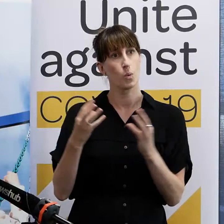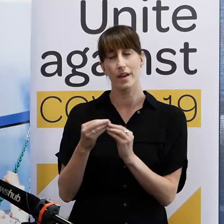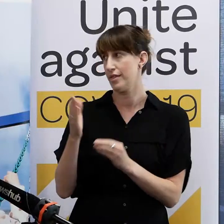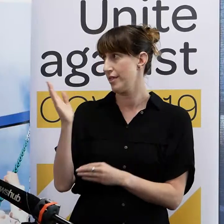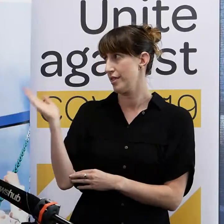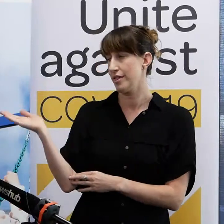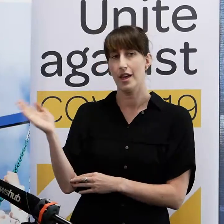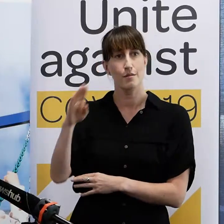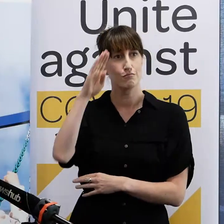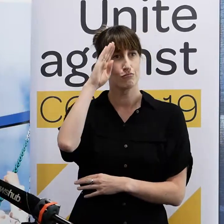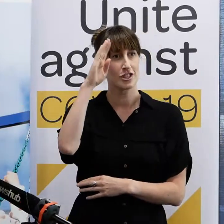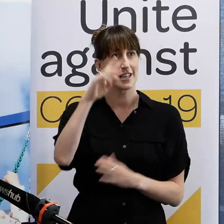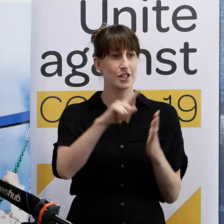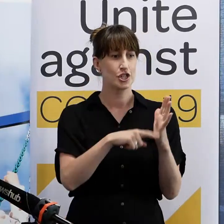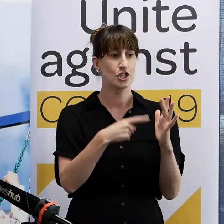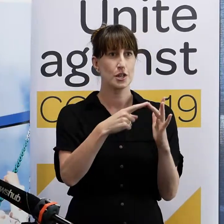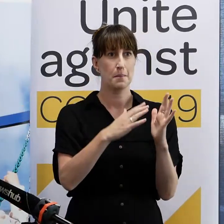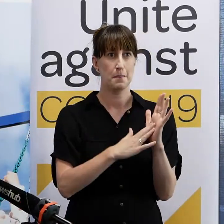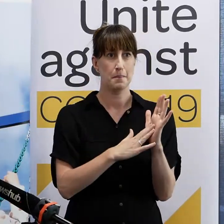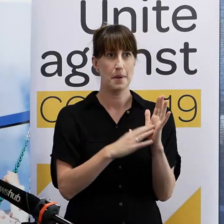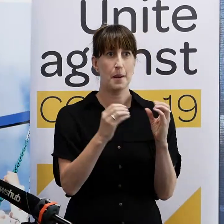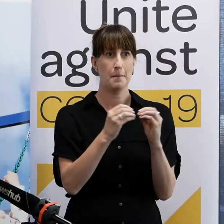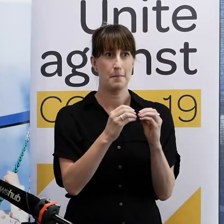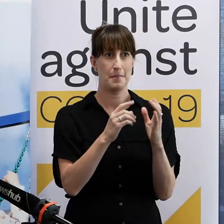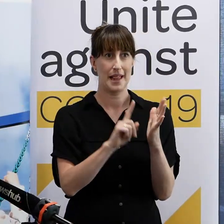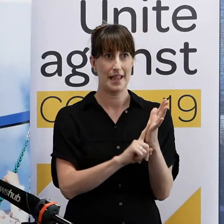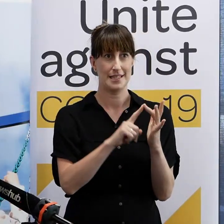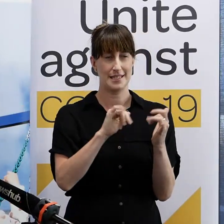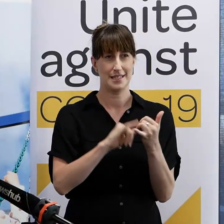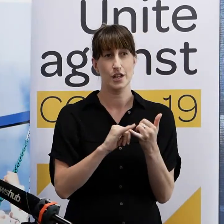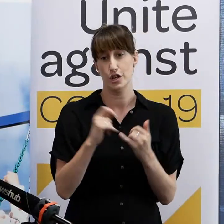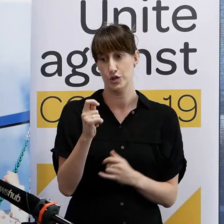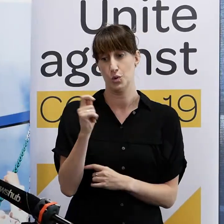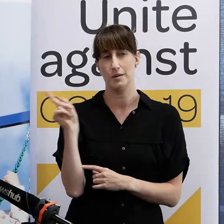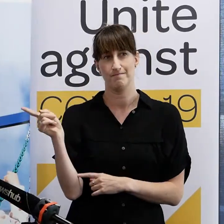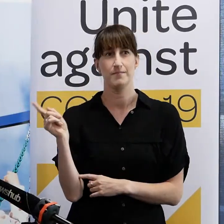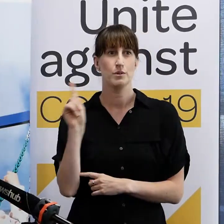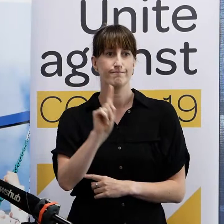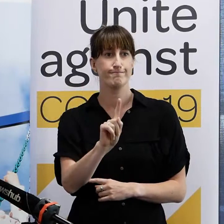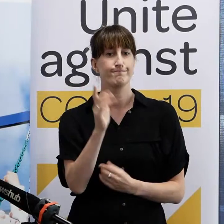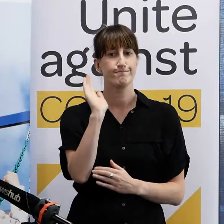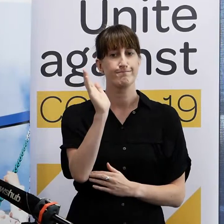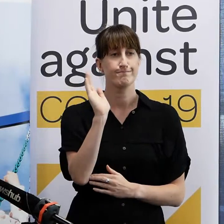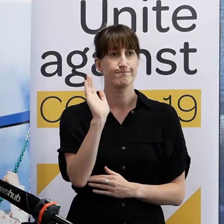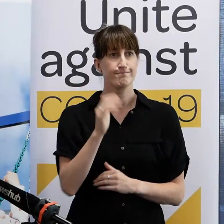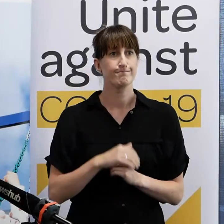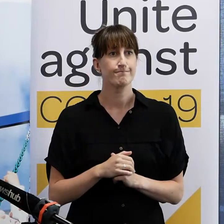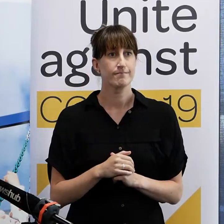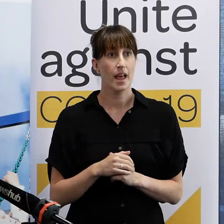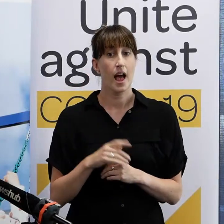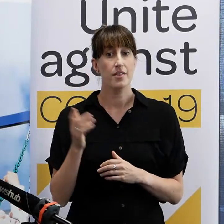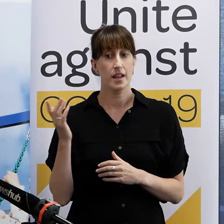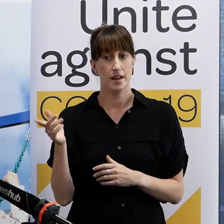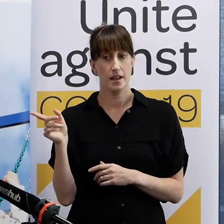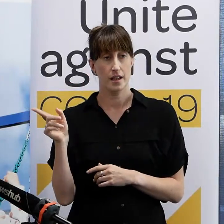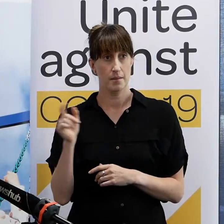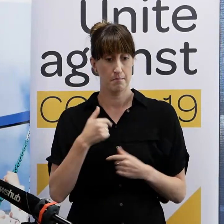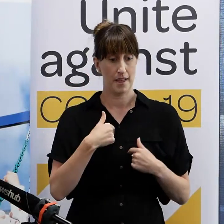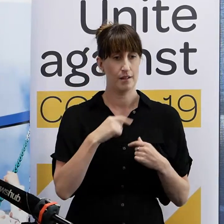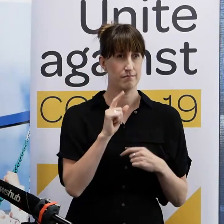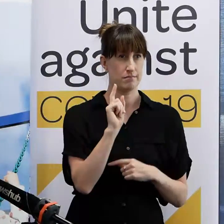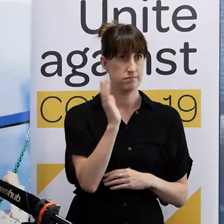Brigadier Jim Bliss, and I'll hand over to him shortly to make some comments, and after he's spoken, we'll then open the floor for